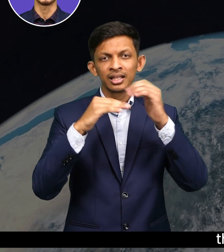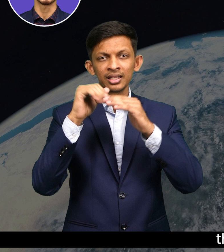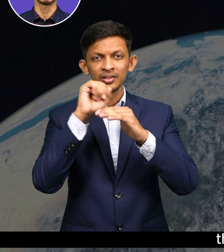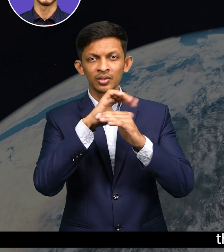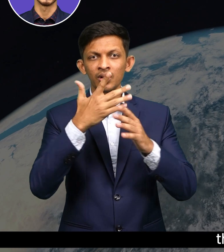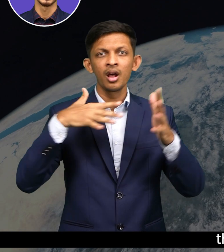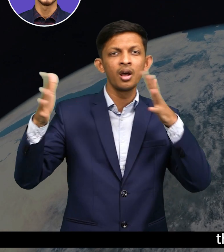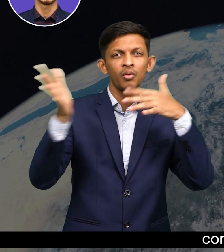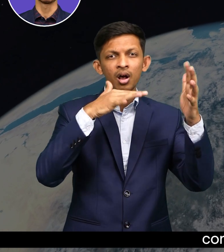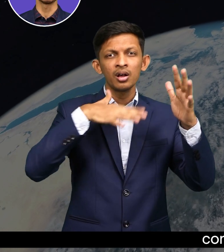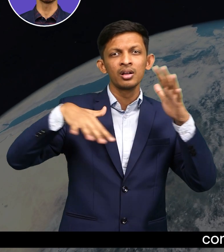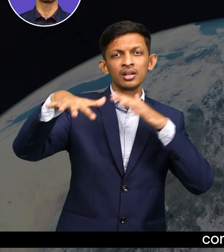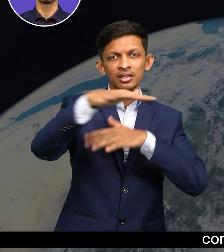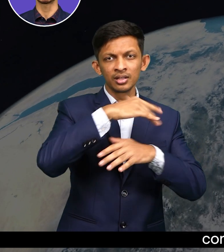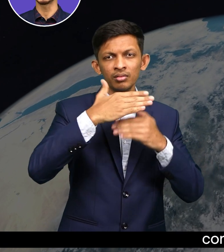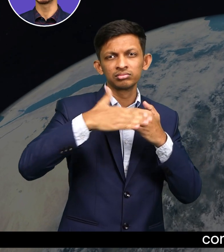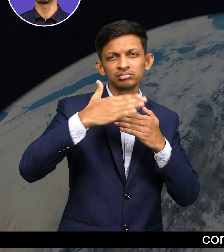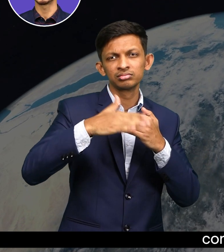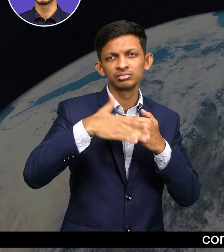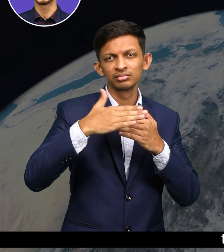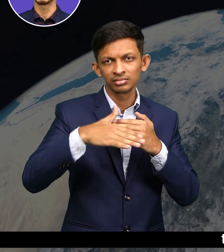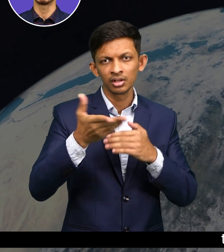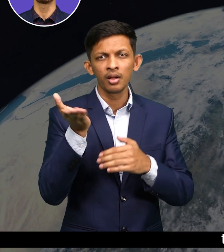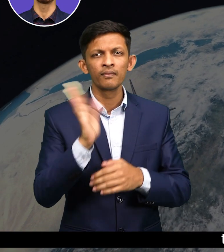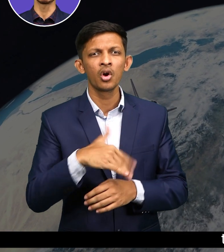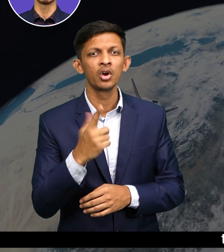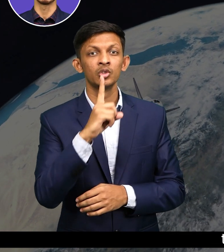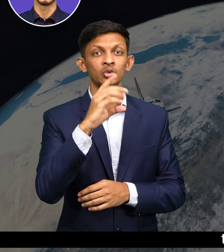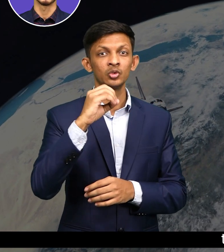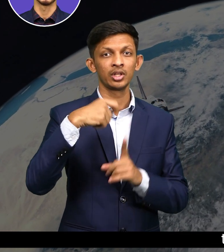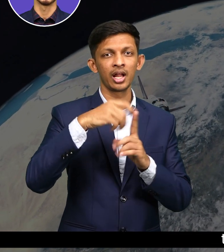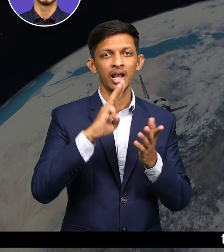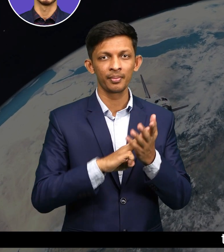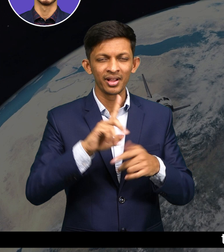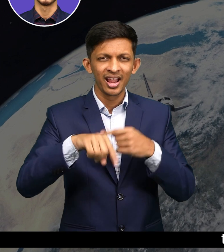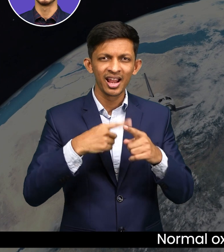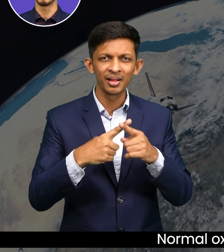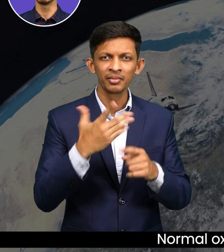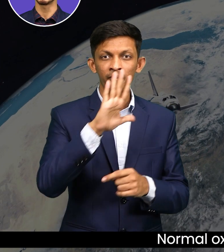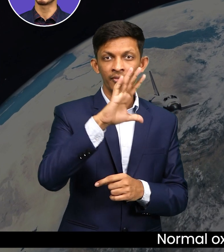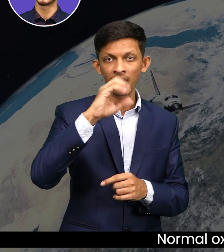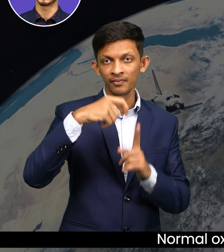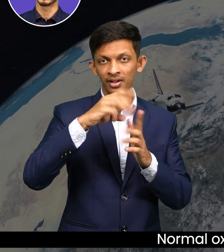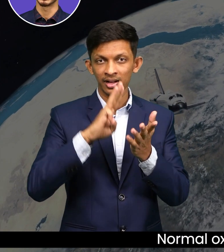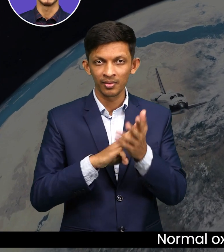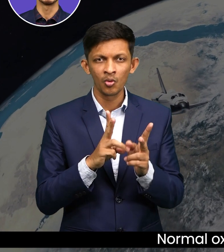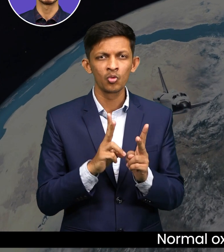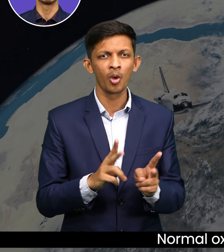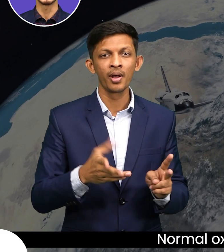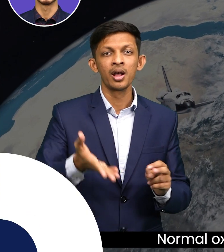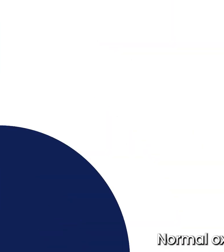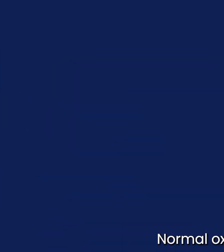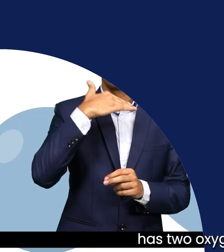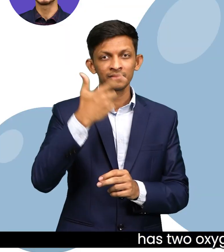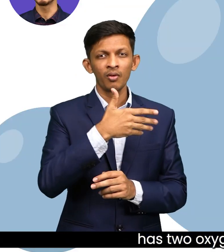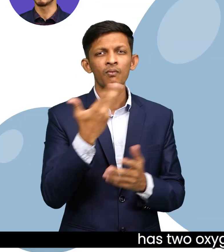the stratosphere, continues from 10 km to about 50 km. Normal oxygen, which we